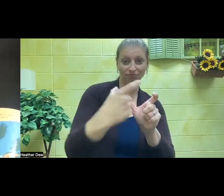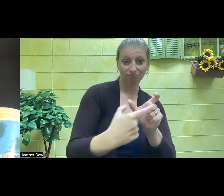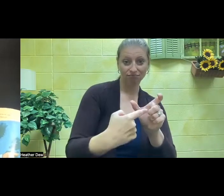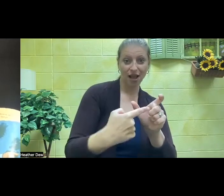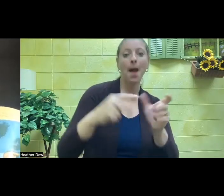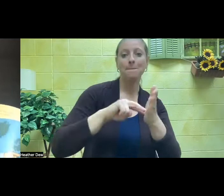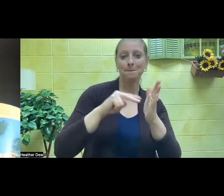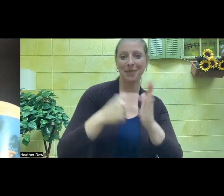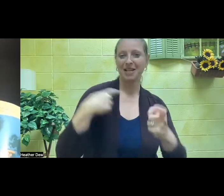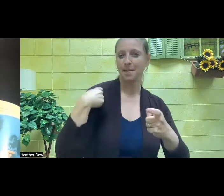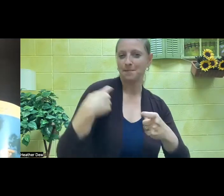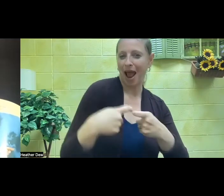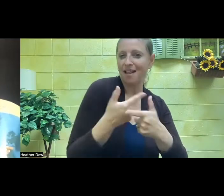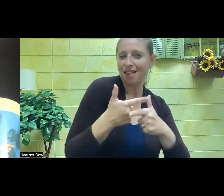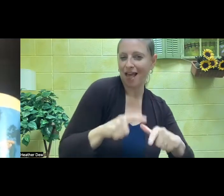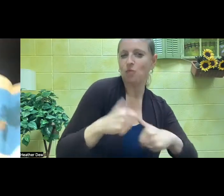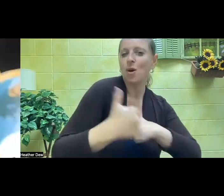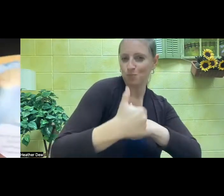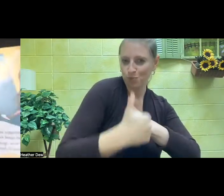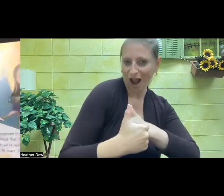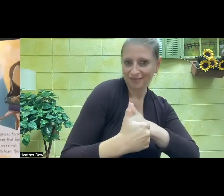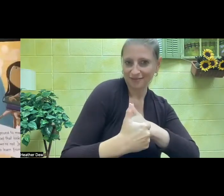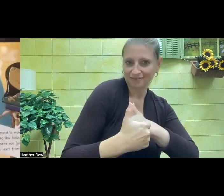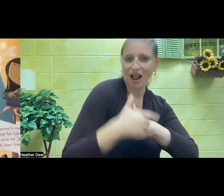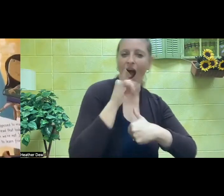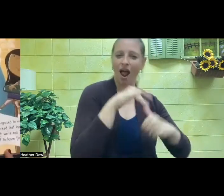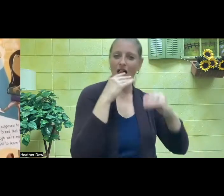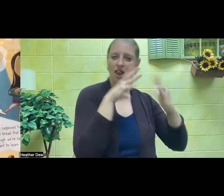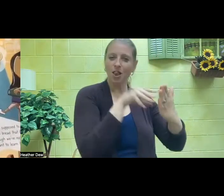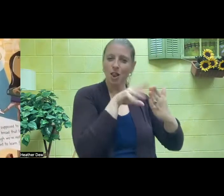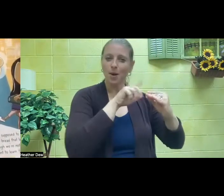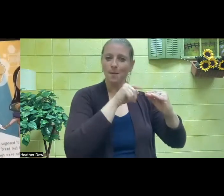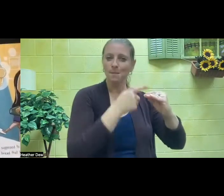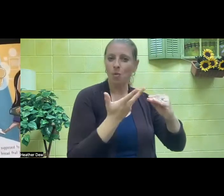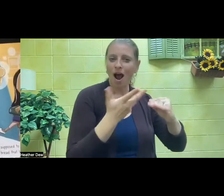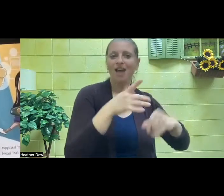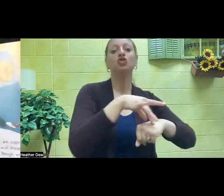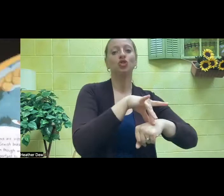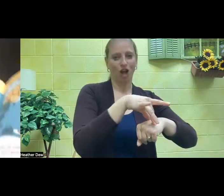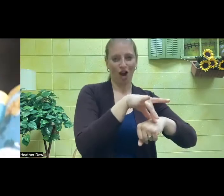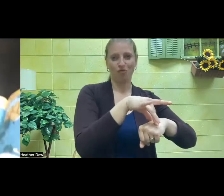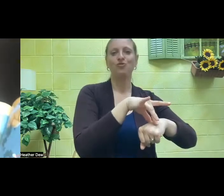is more like geography than cooking. There we are. Look at that map.